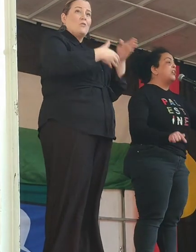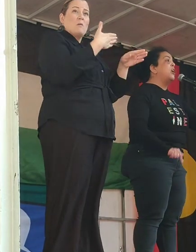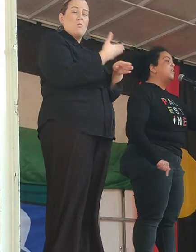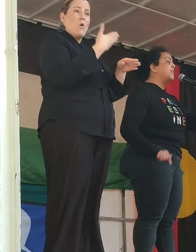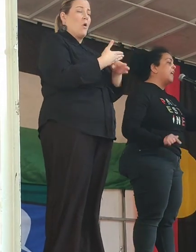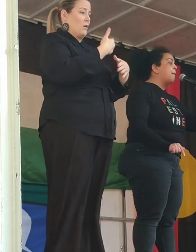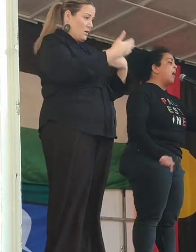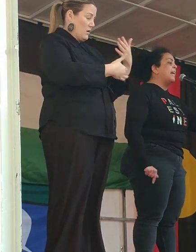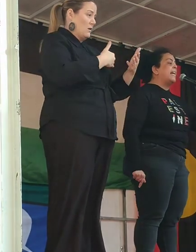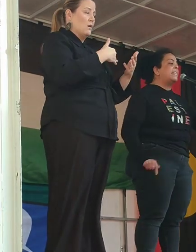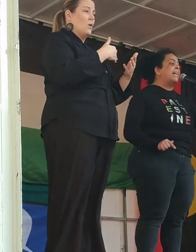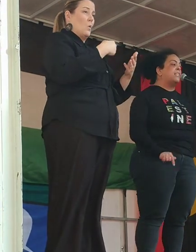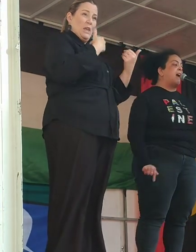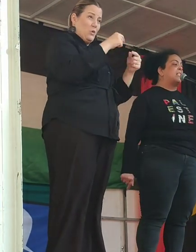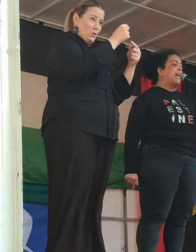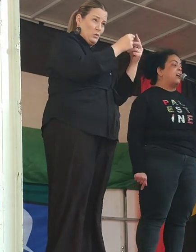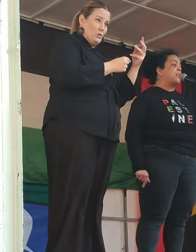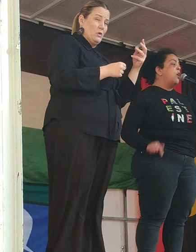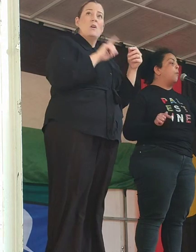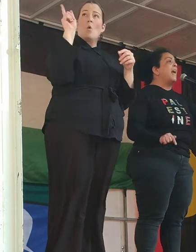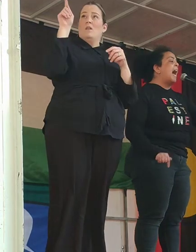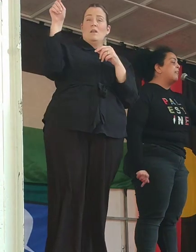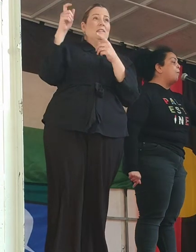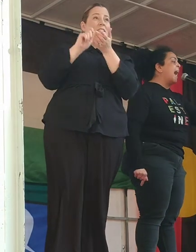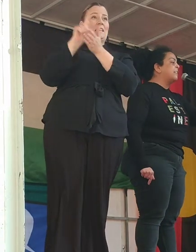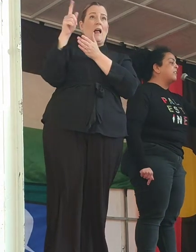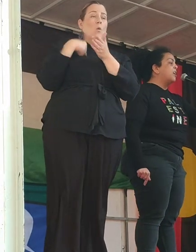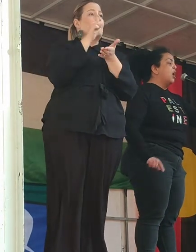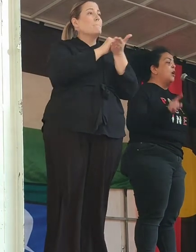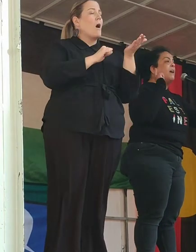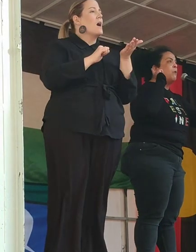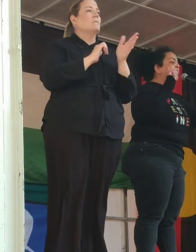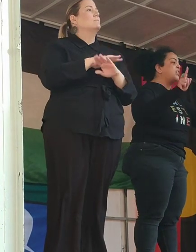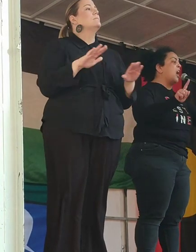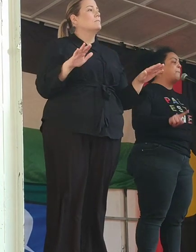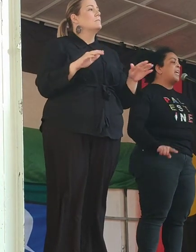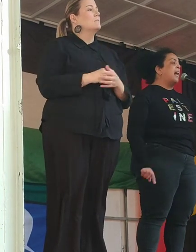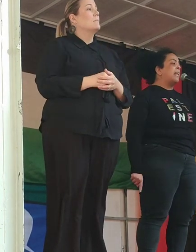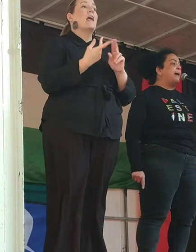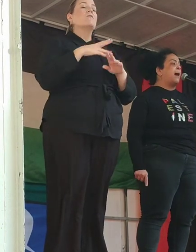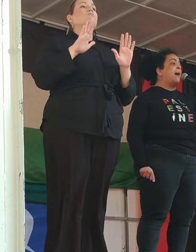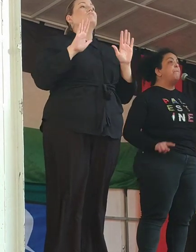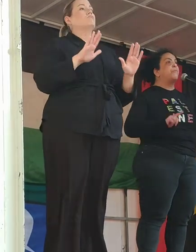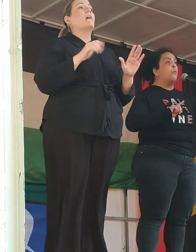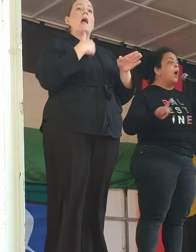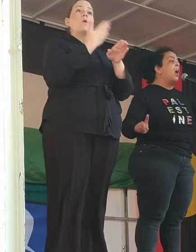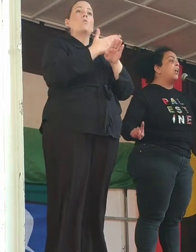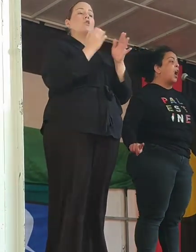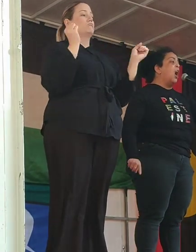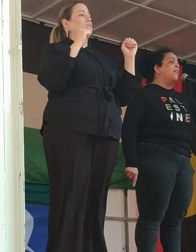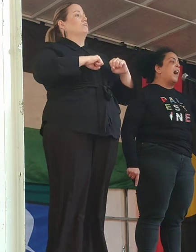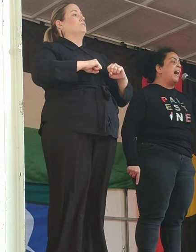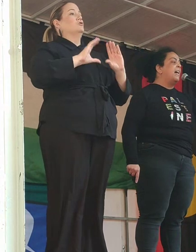that use the commodities that Israel sells. We are the ones who, if we stopped our labour, the